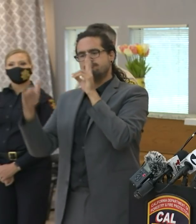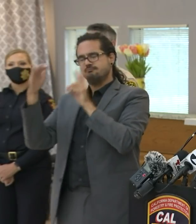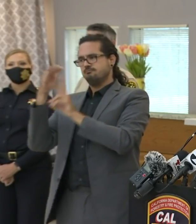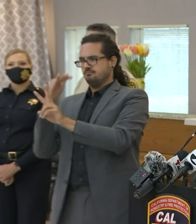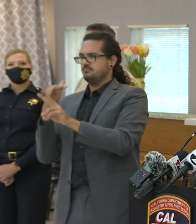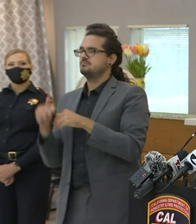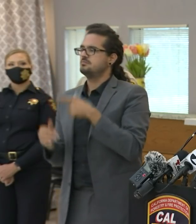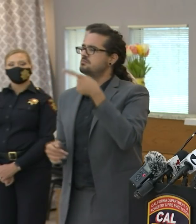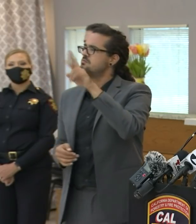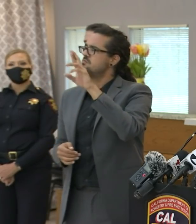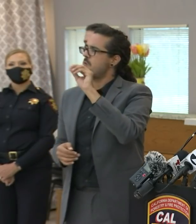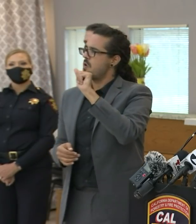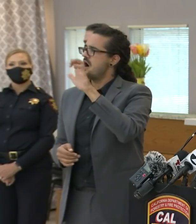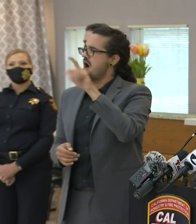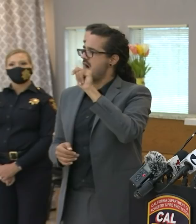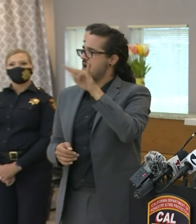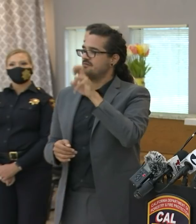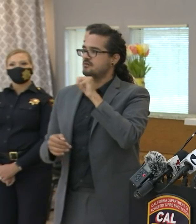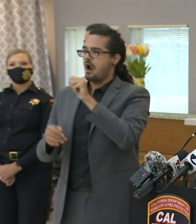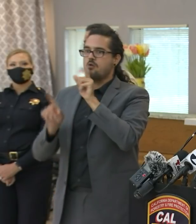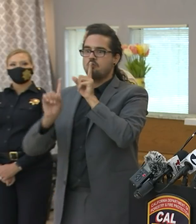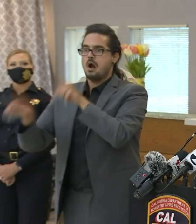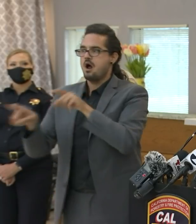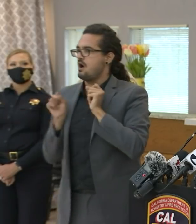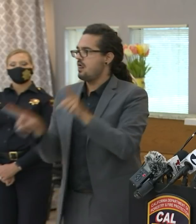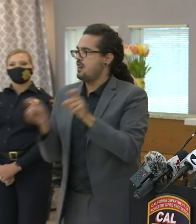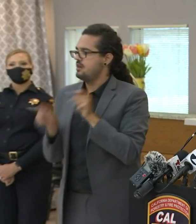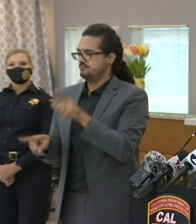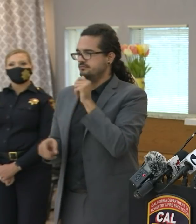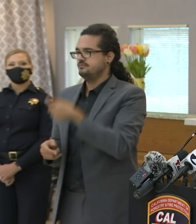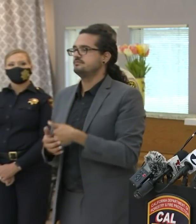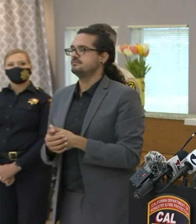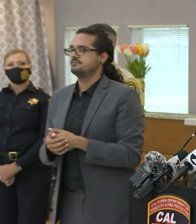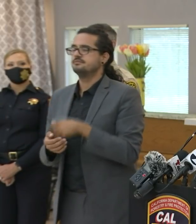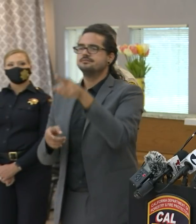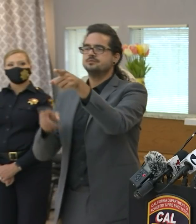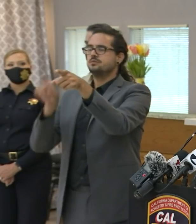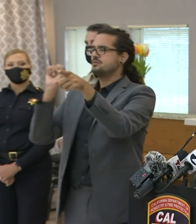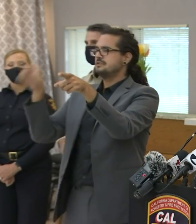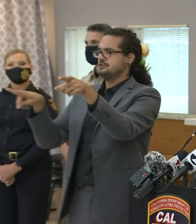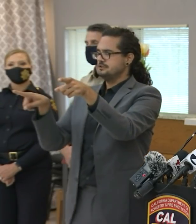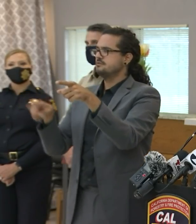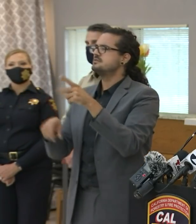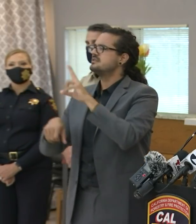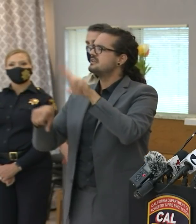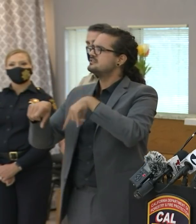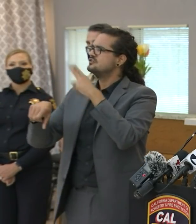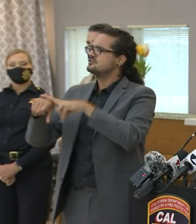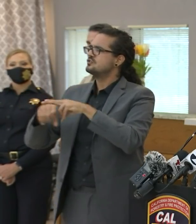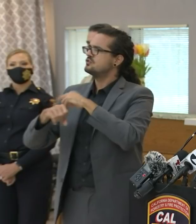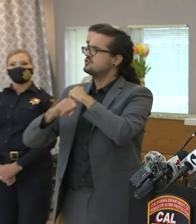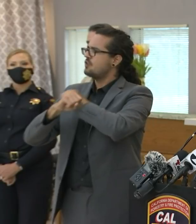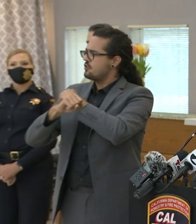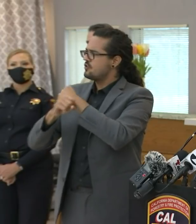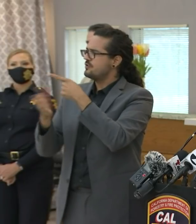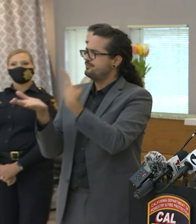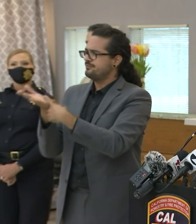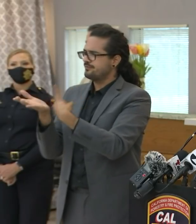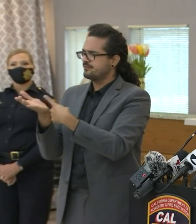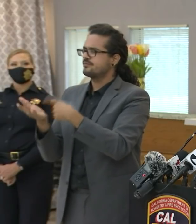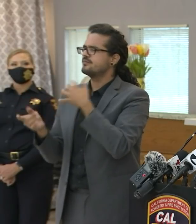up to the National Guard, when they come, what role would they play? And is that a first? Has the National Guard helped you guys